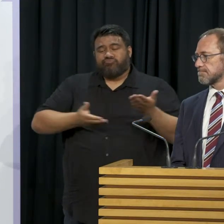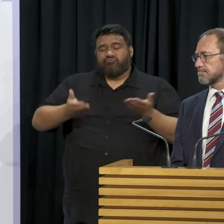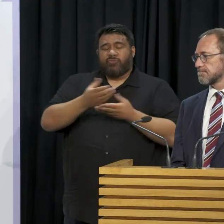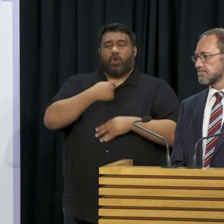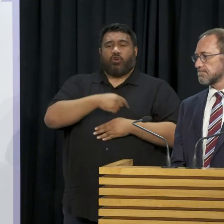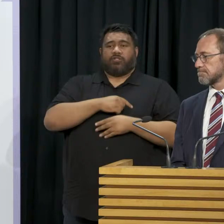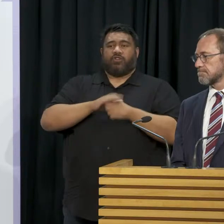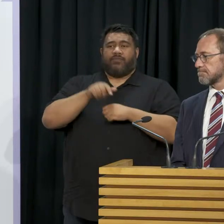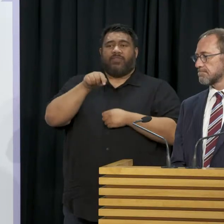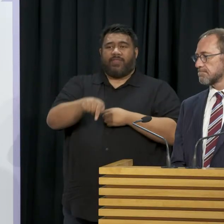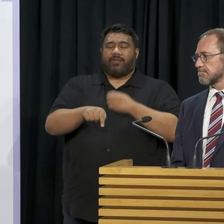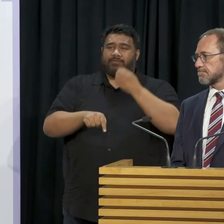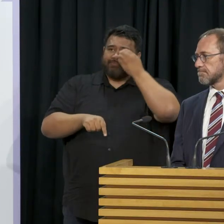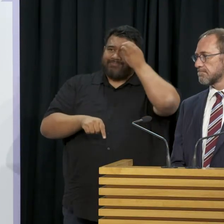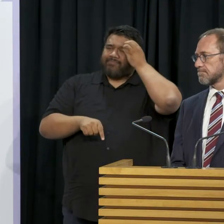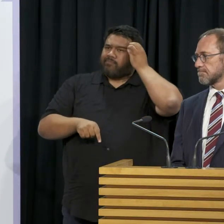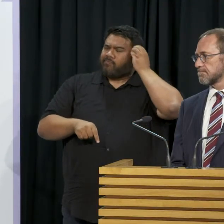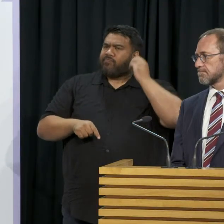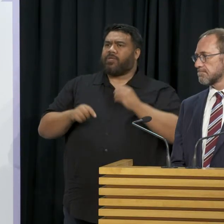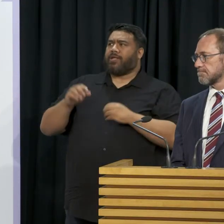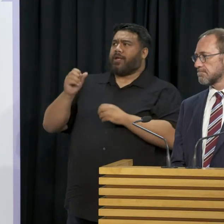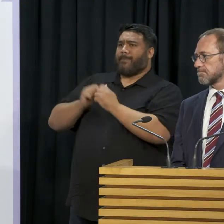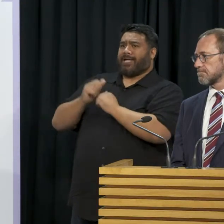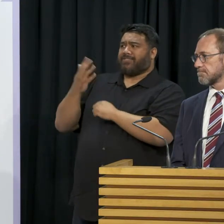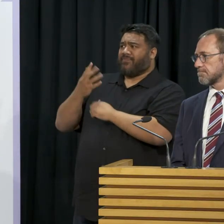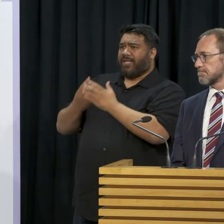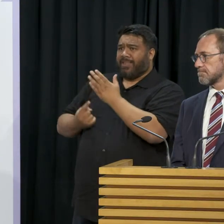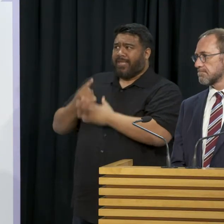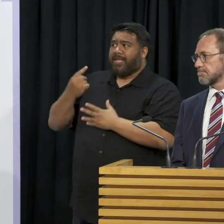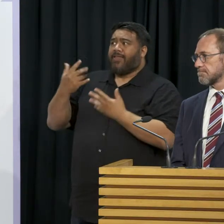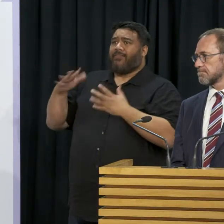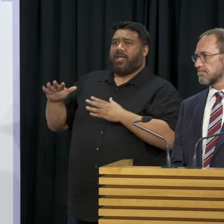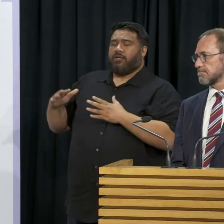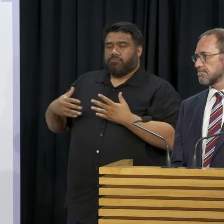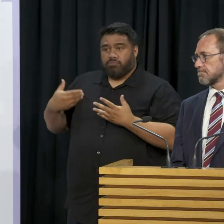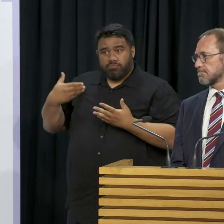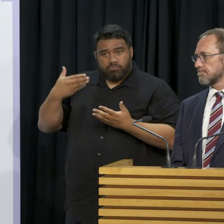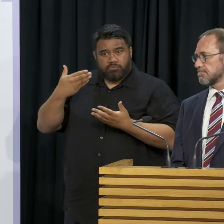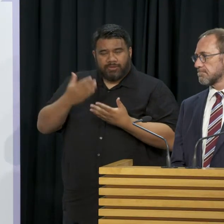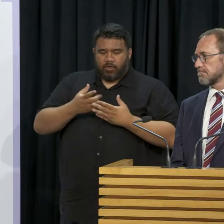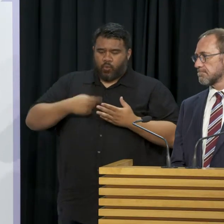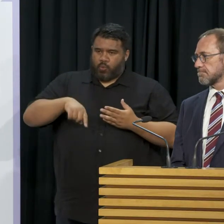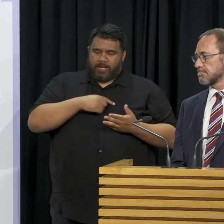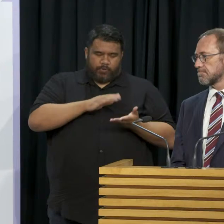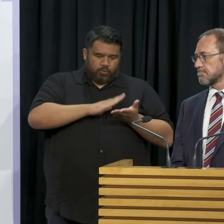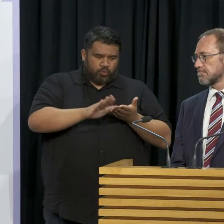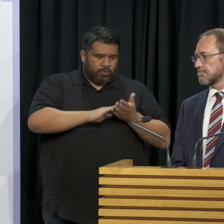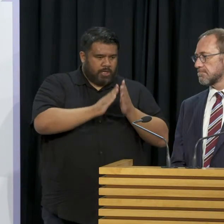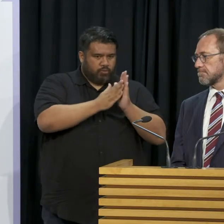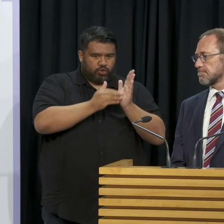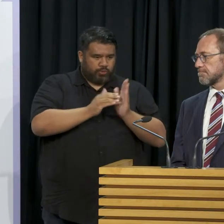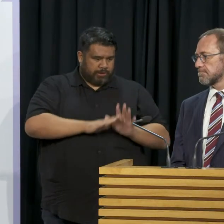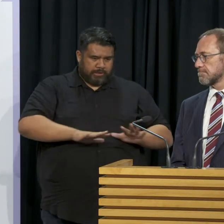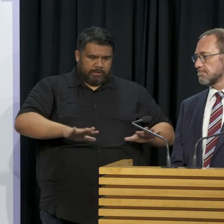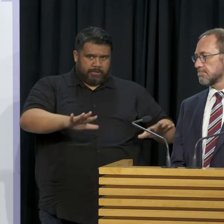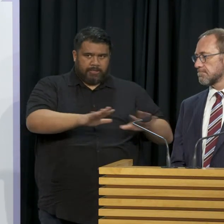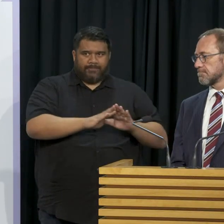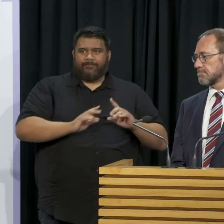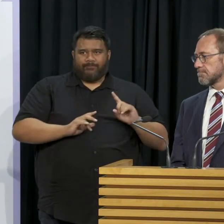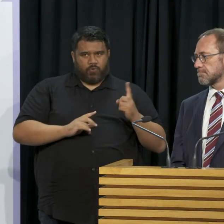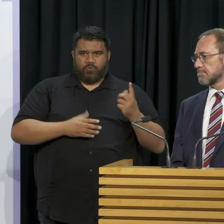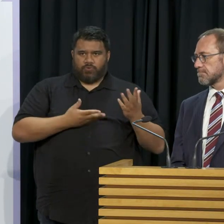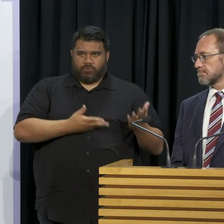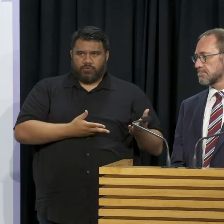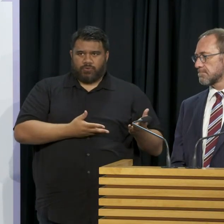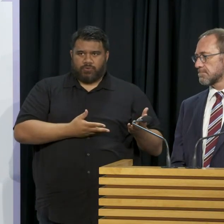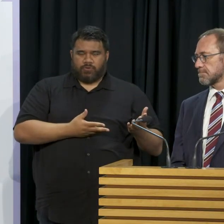the aftermath of March 15, it was incumbent on us to get our own house in order. And I don't think anyone